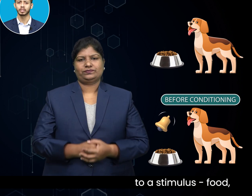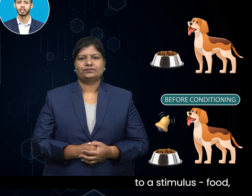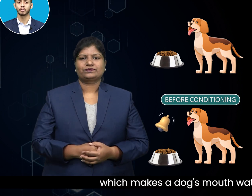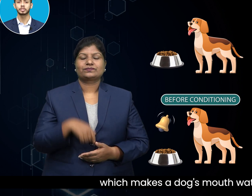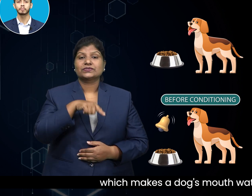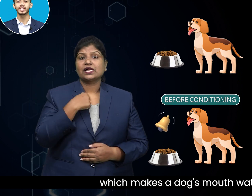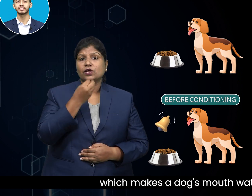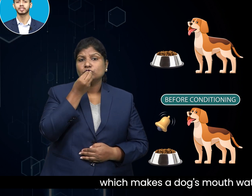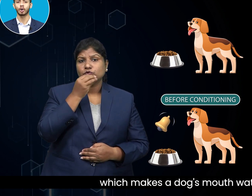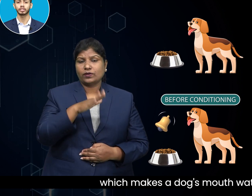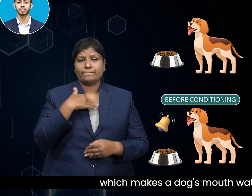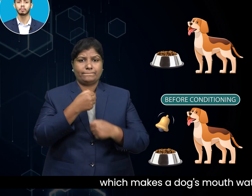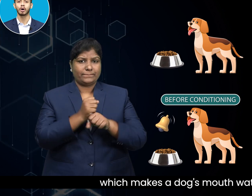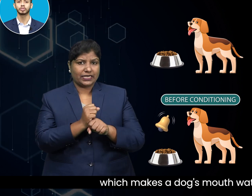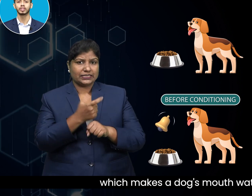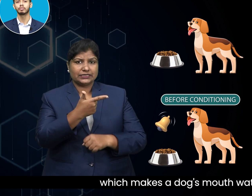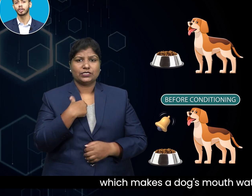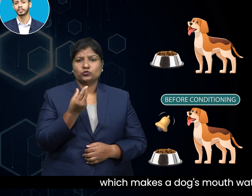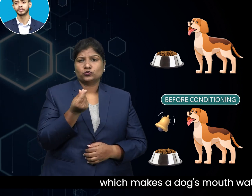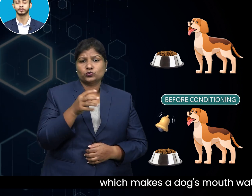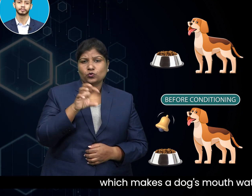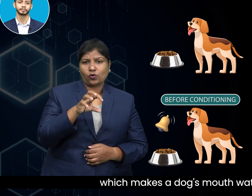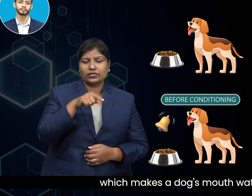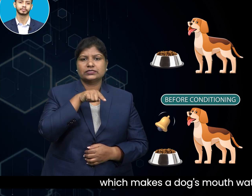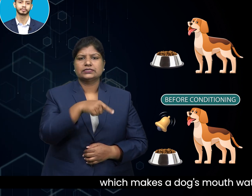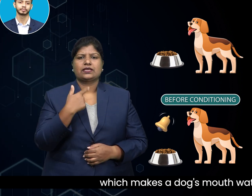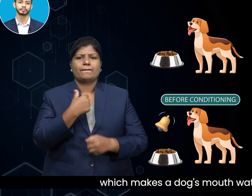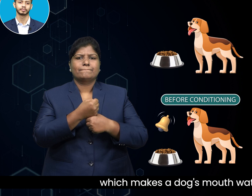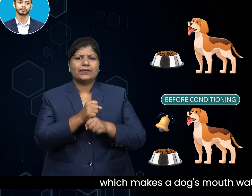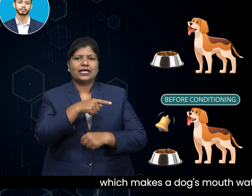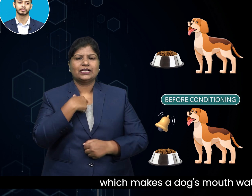Food which makes a dog's mouth water.